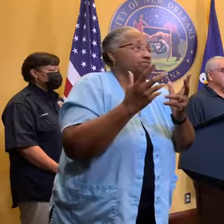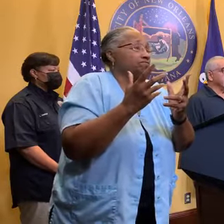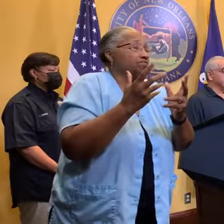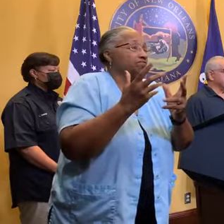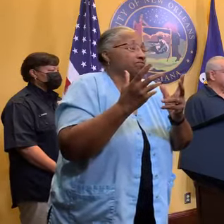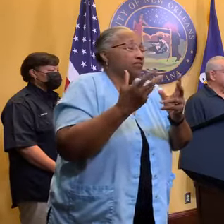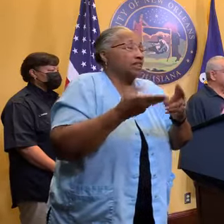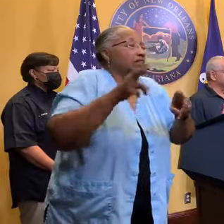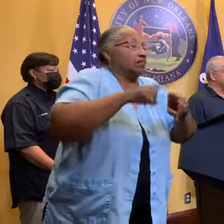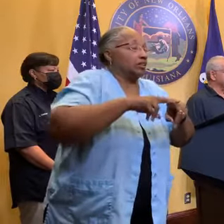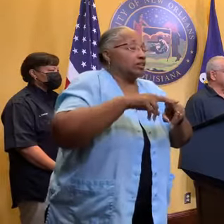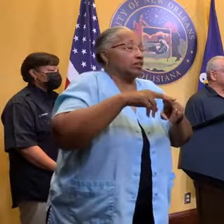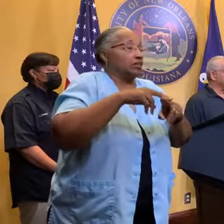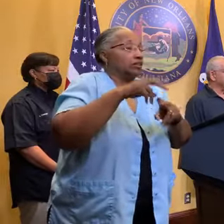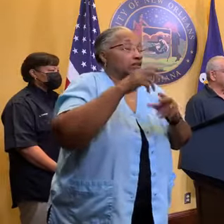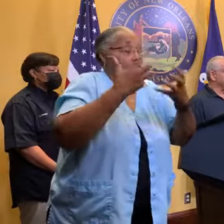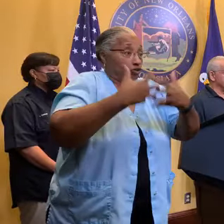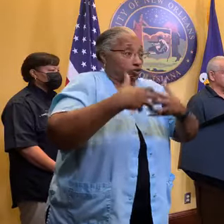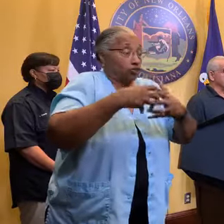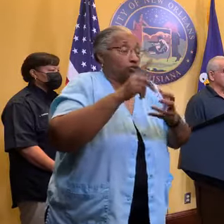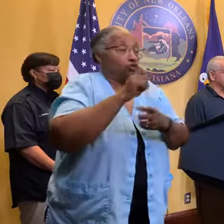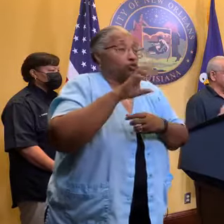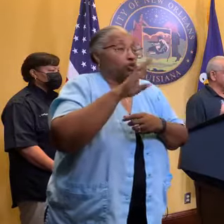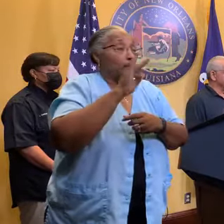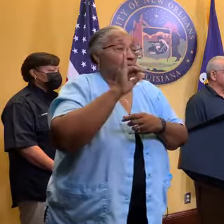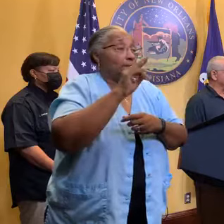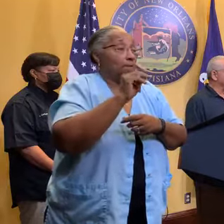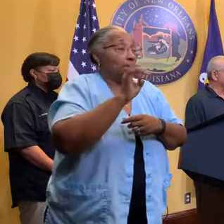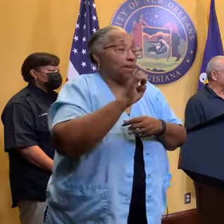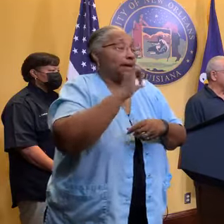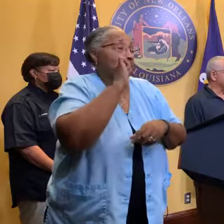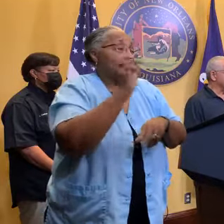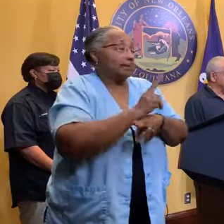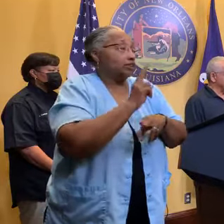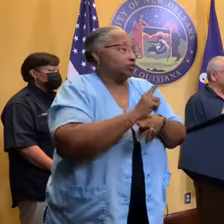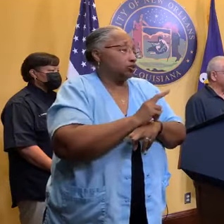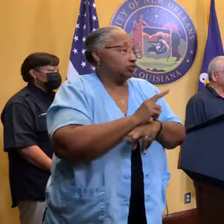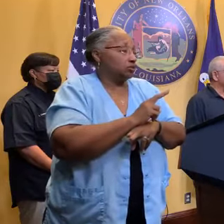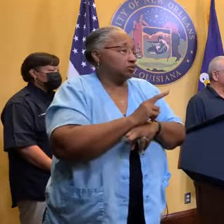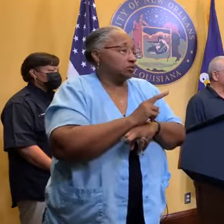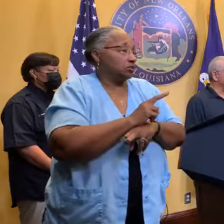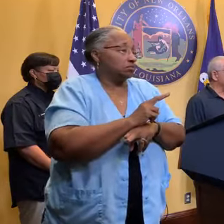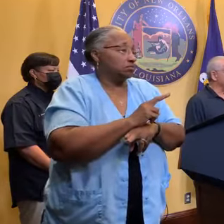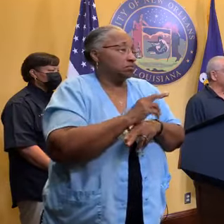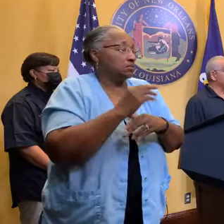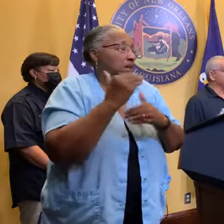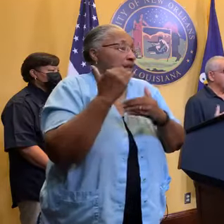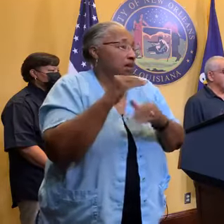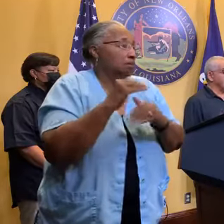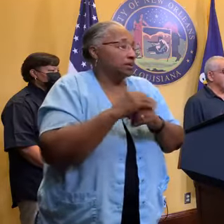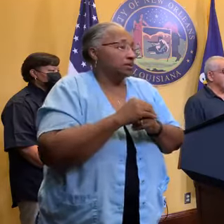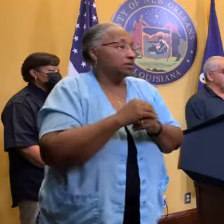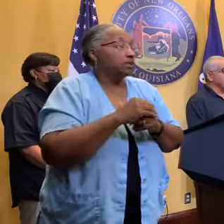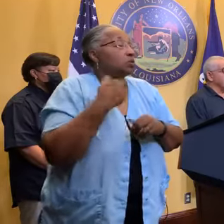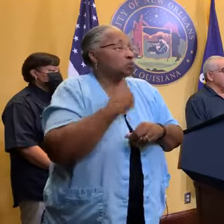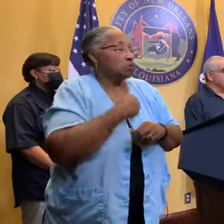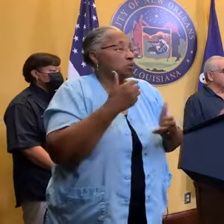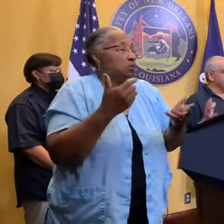turbine. It typically doesn't get utilized to its maximum capacity, which is about 15 megawatts. So we